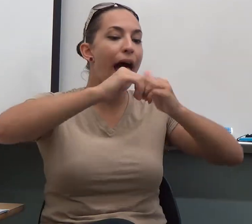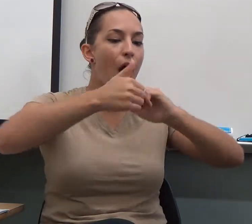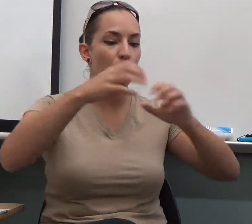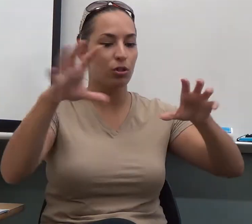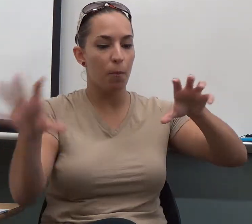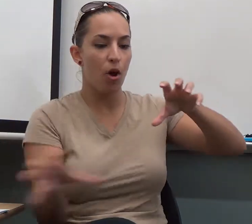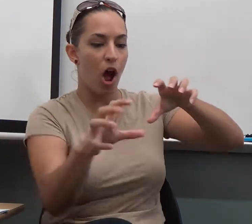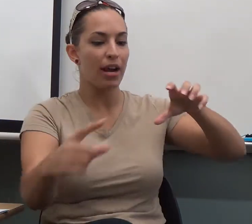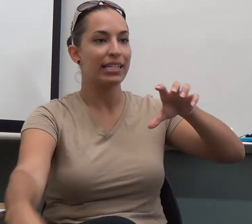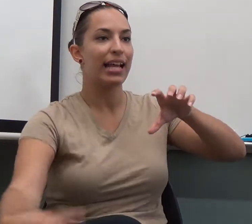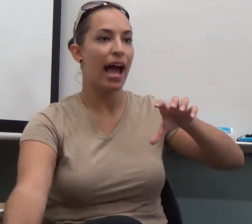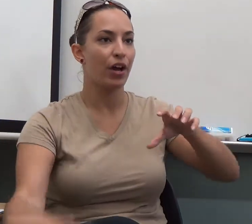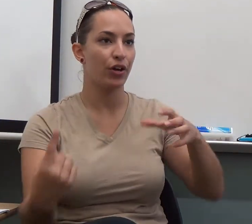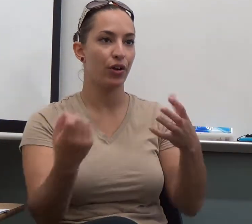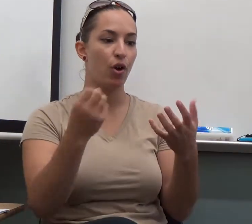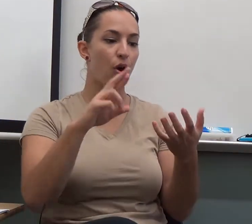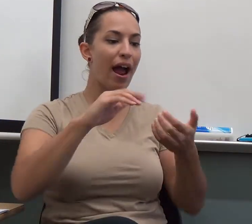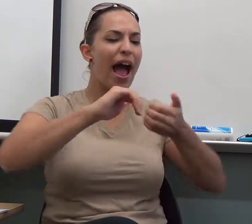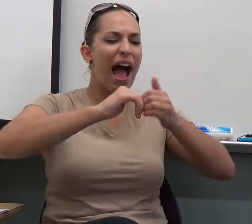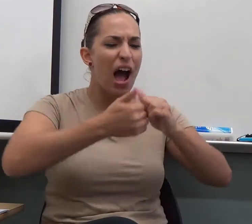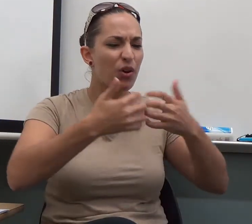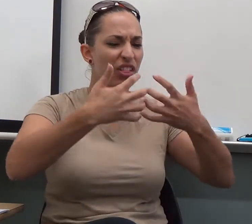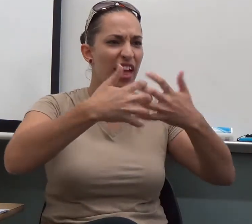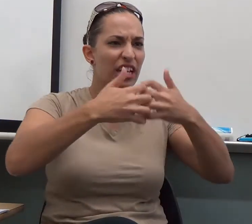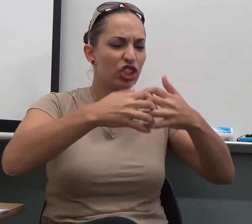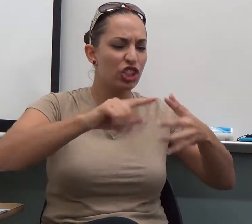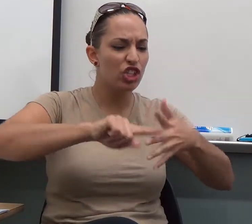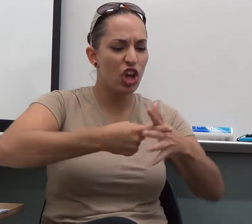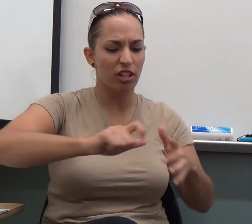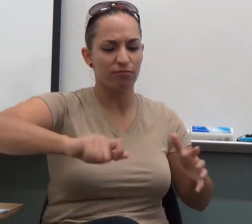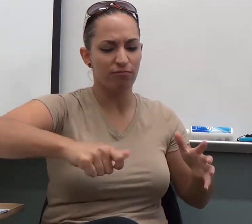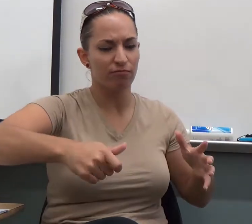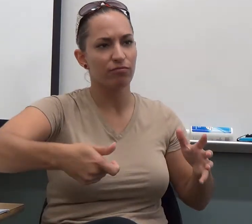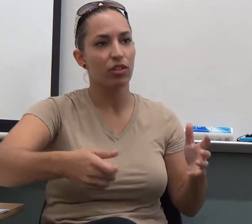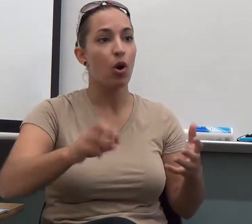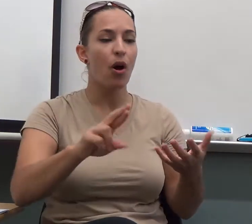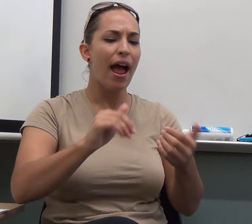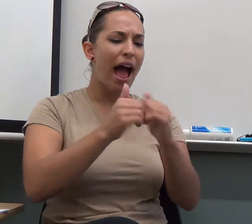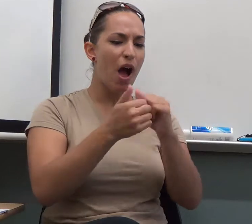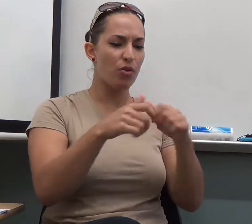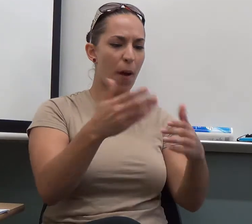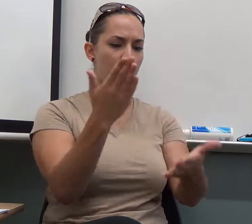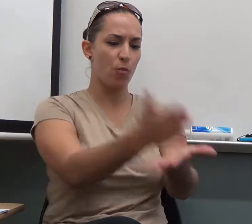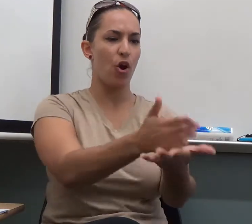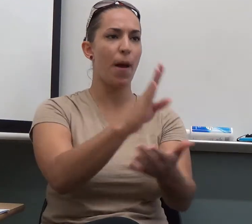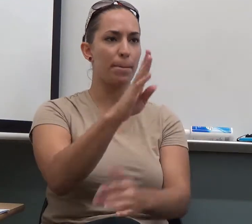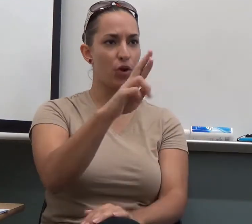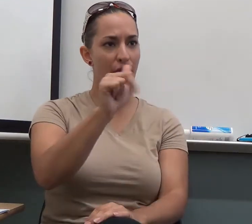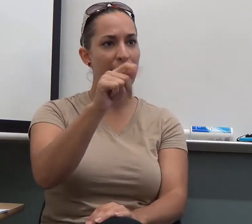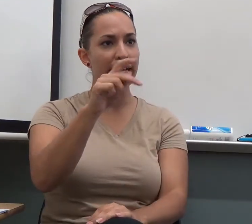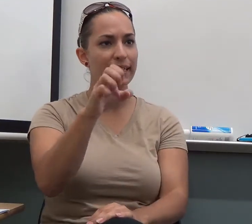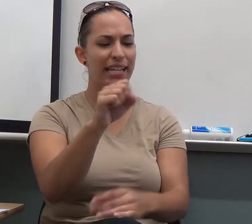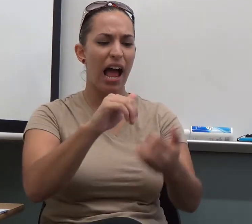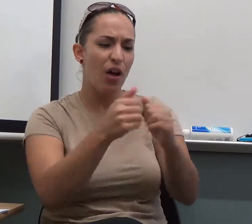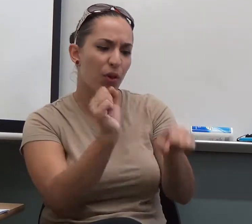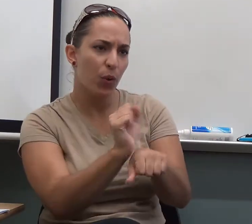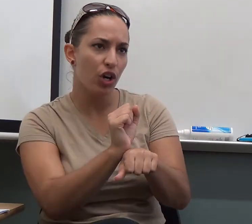how the engine starts, or how the brakes work. You're going to find one piece of a bigger